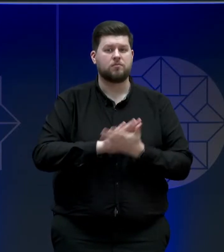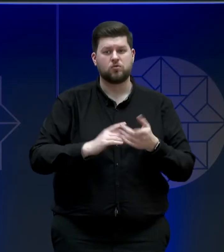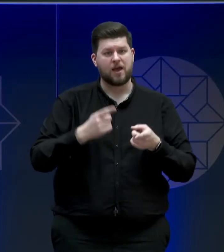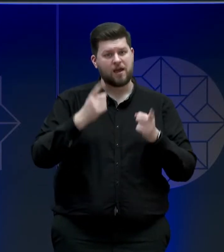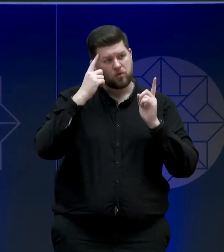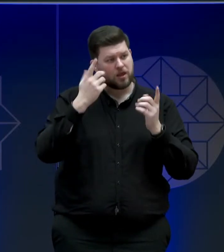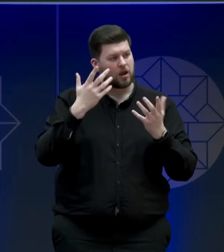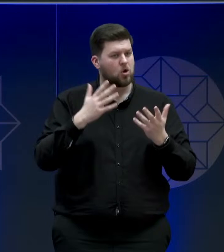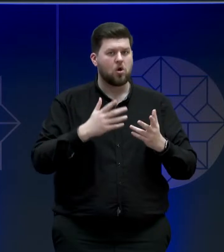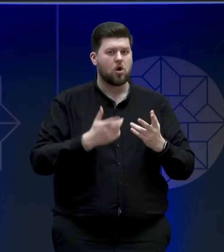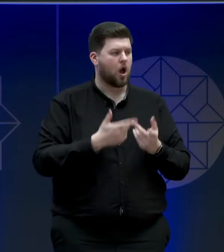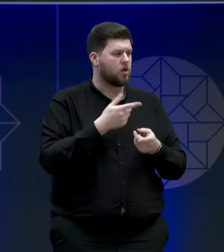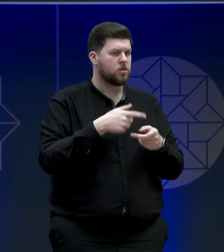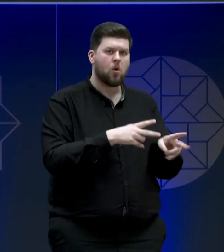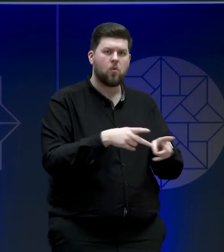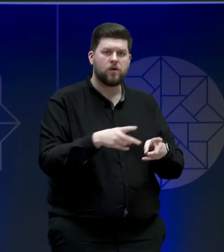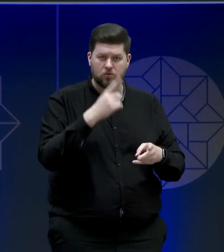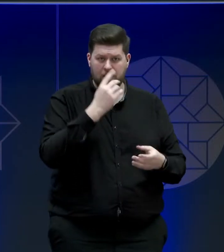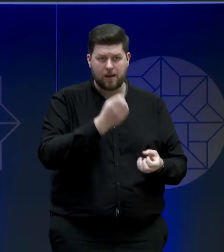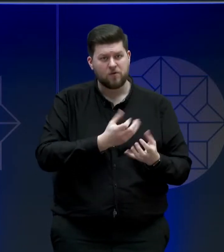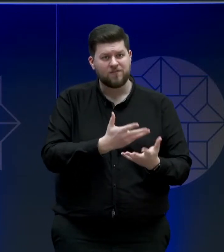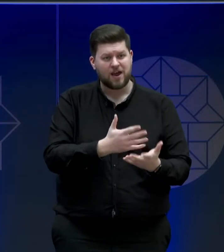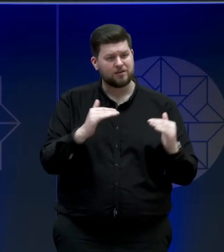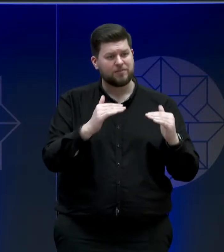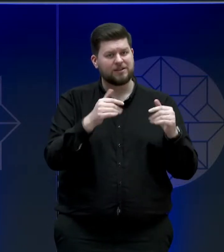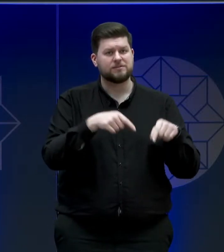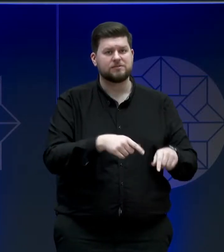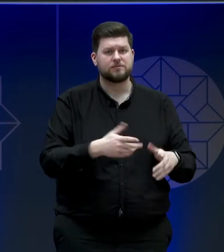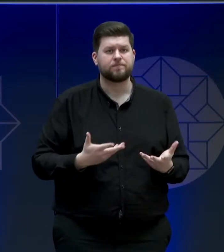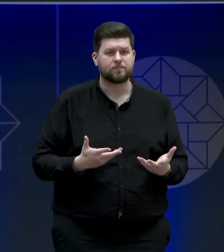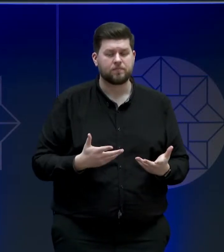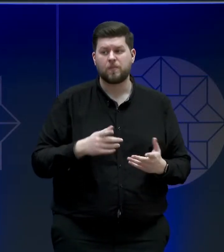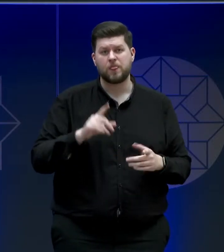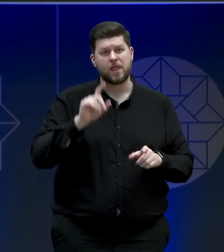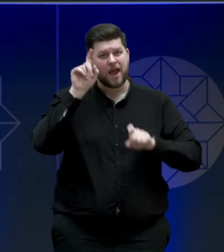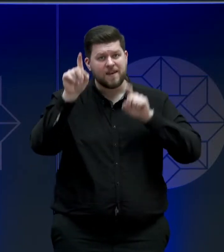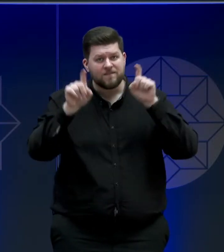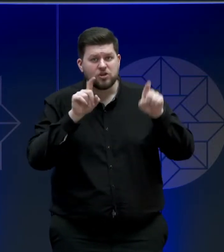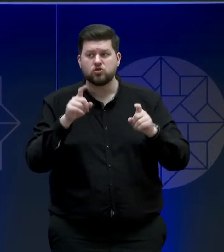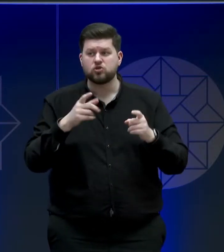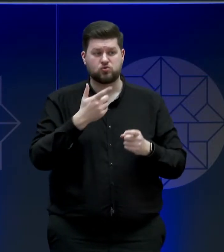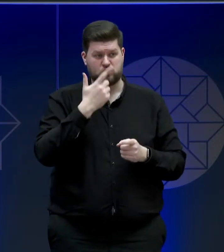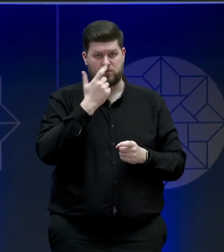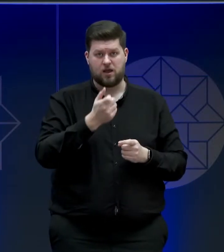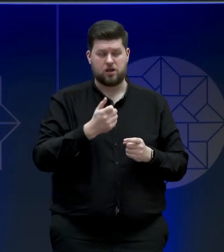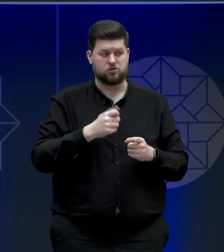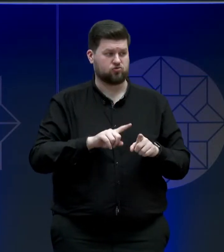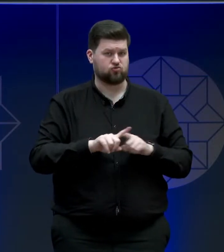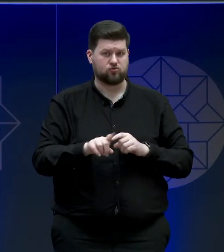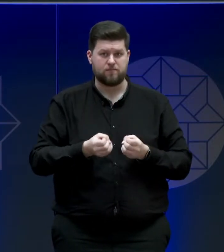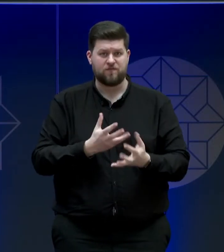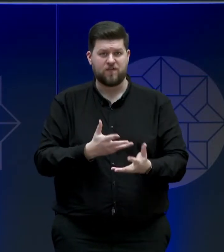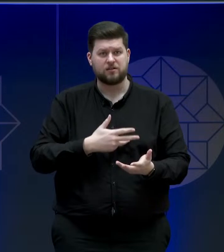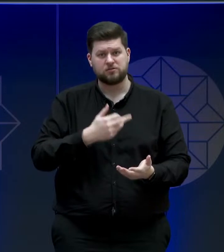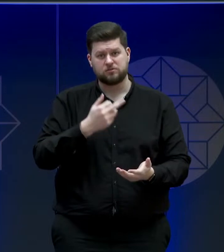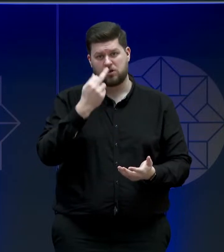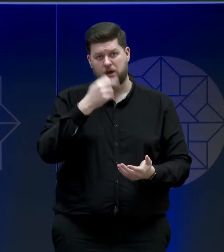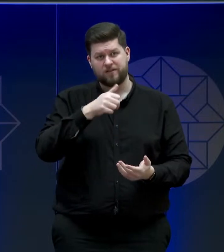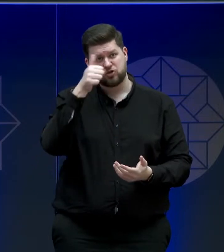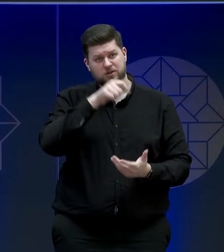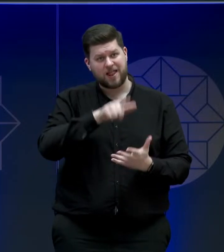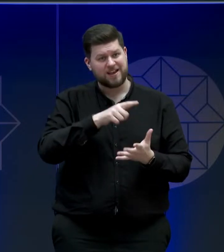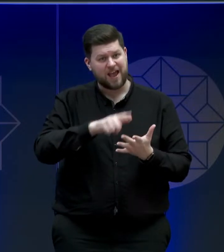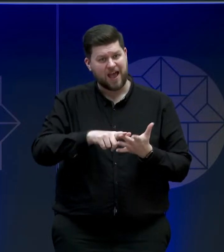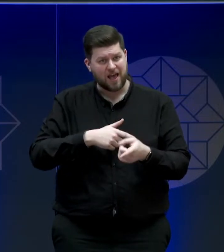can provide. We could look at innovation through using AI, robotics to take some of the jobs